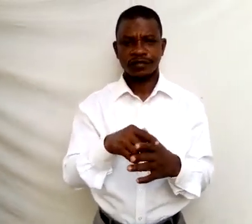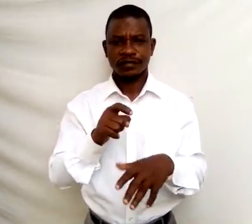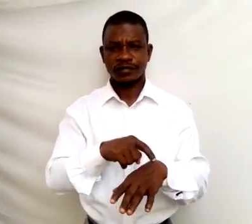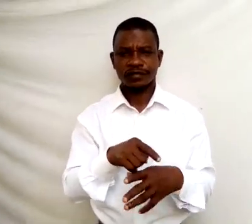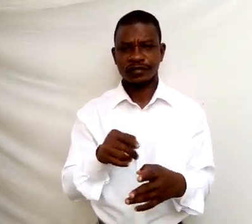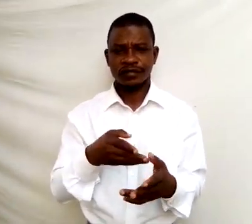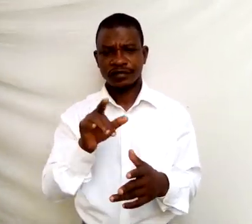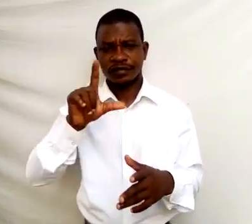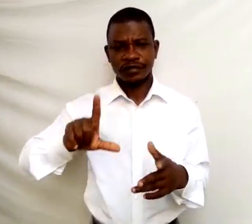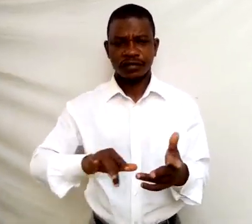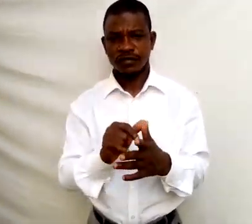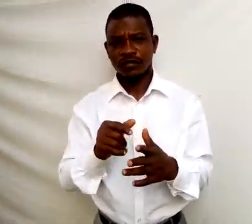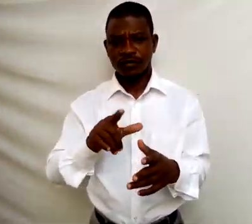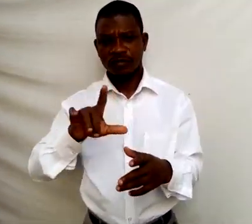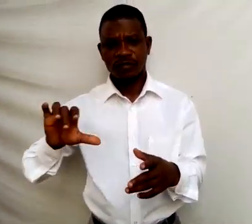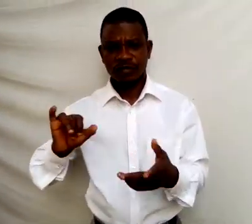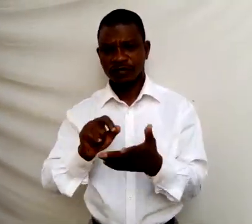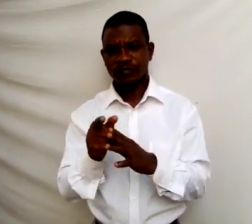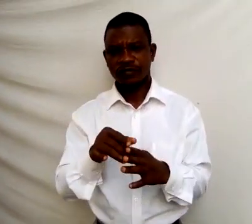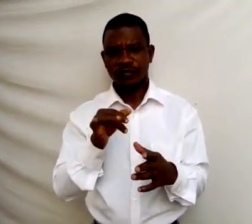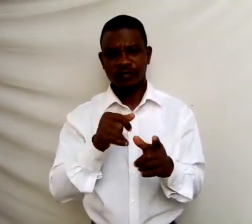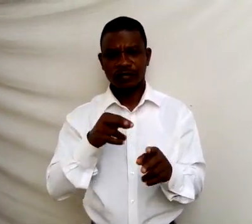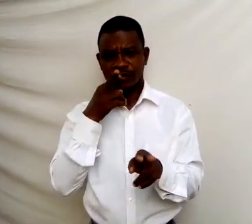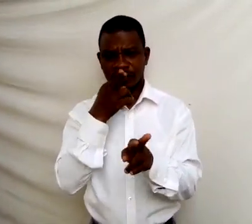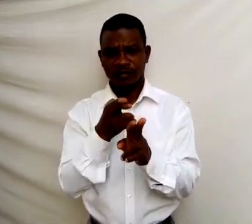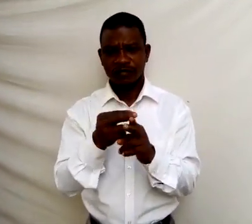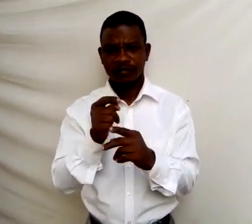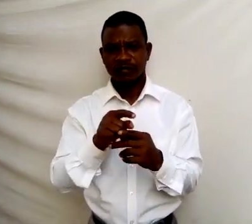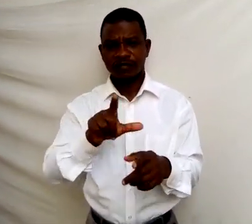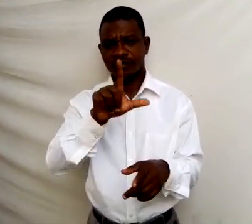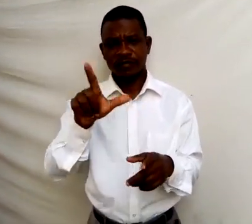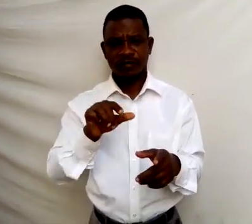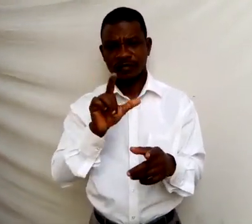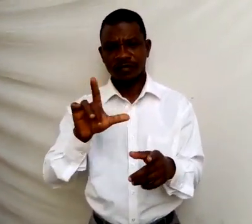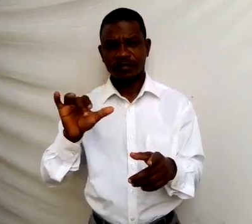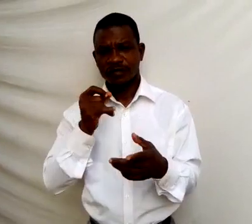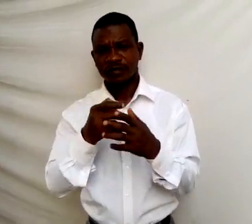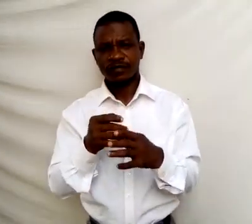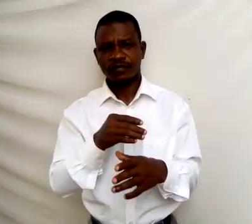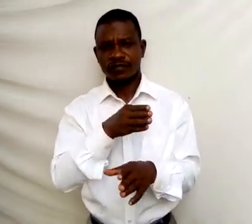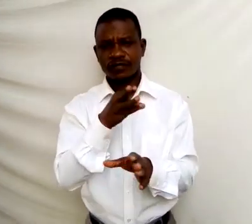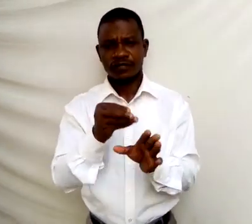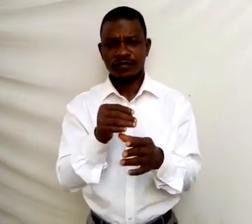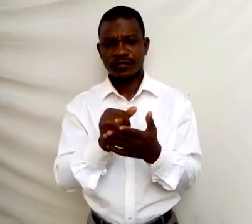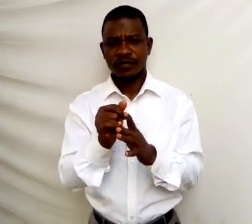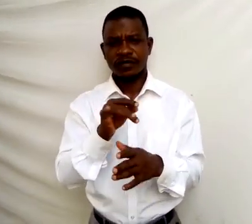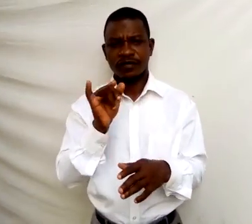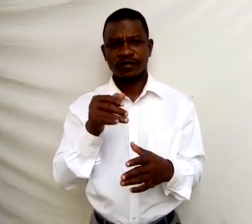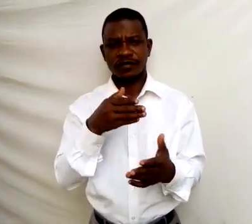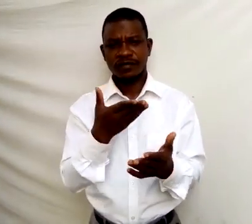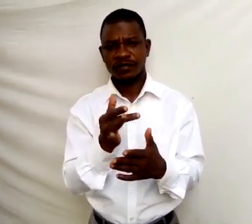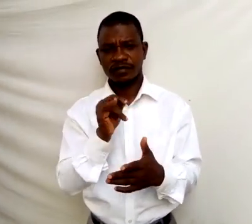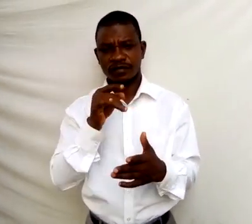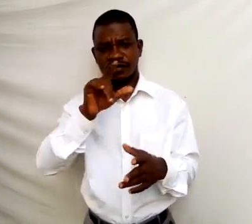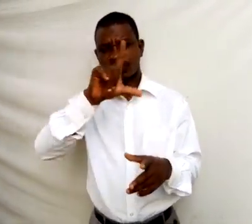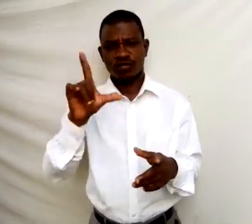of consumption, which results into low level of investment, thereby lowering